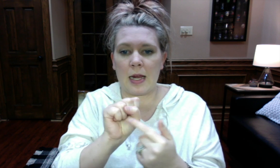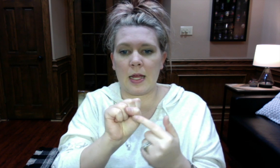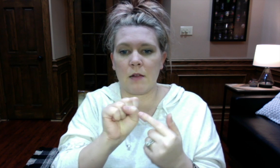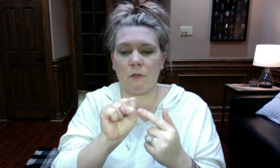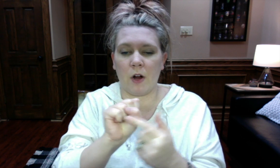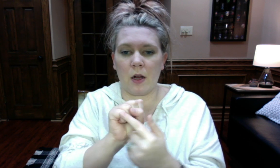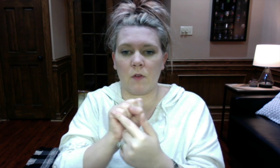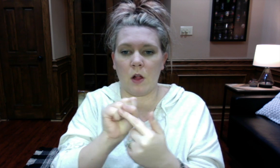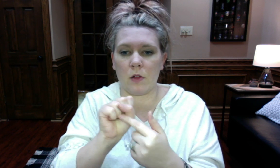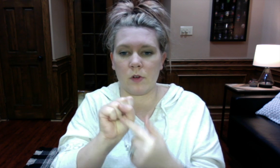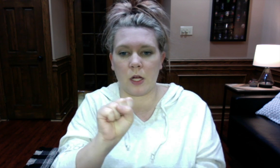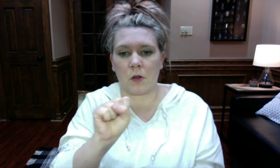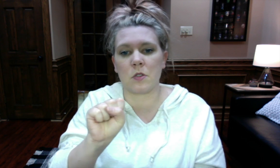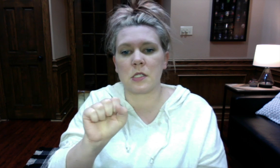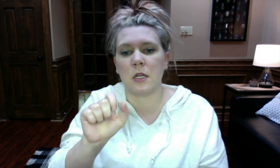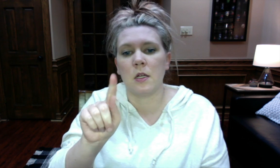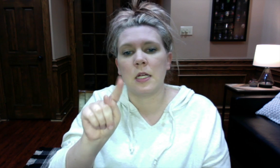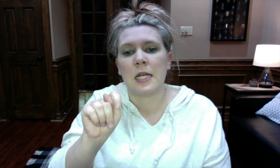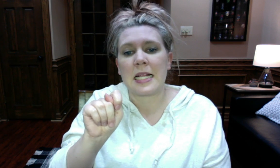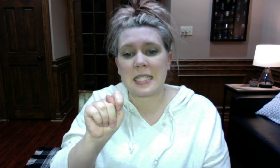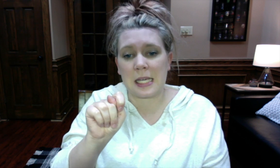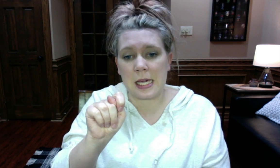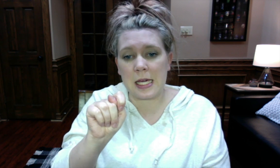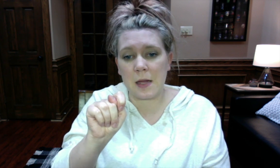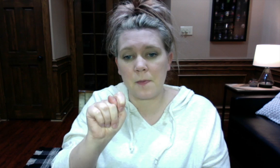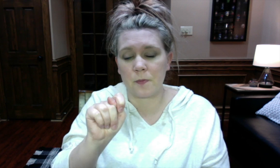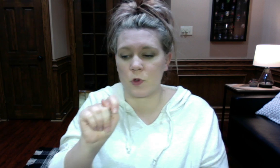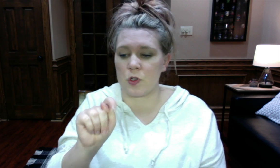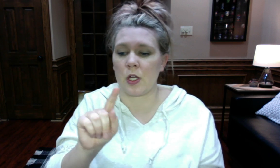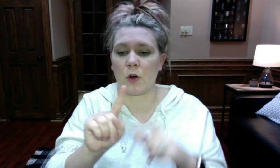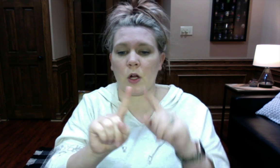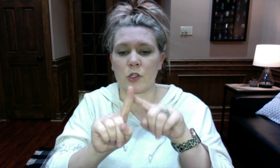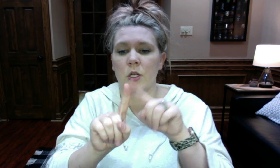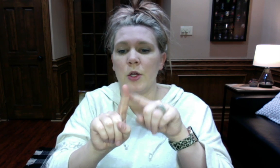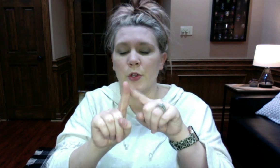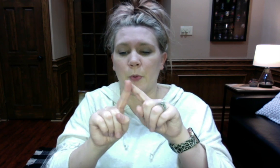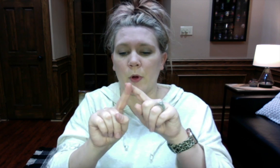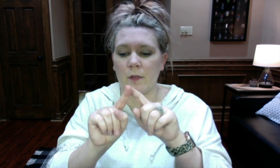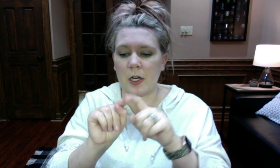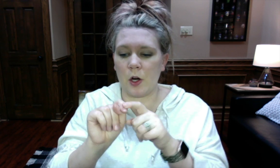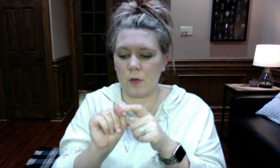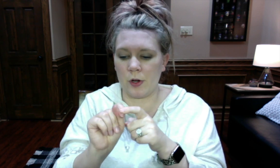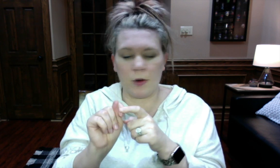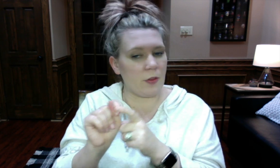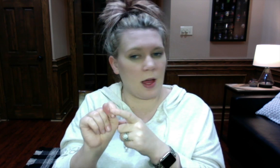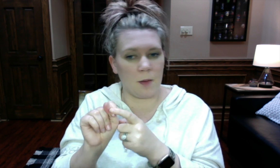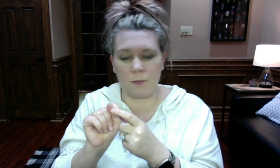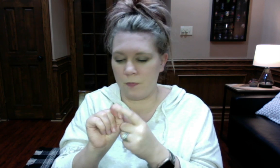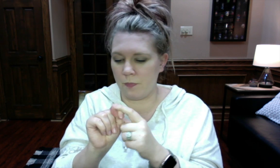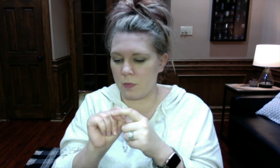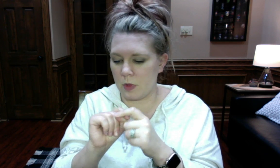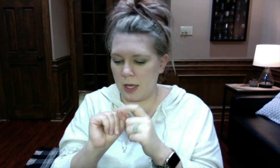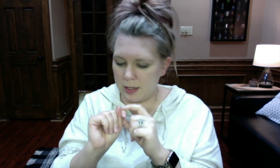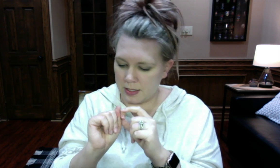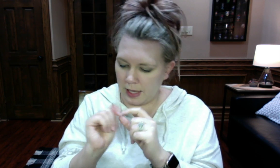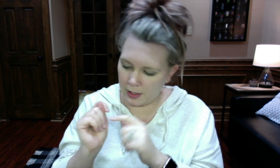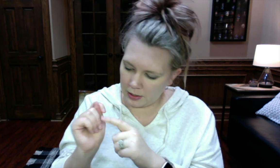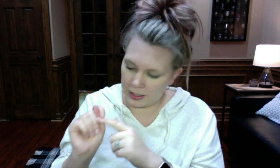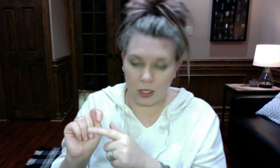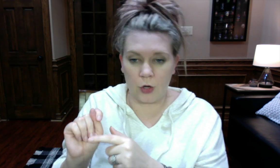in front of all your knuckles. T, you're just going to cross your pointer finger over your thumb. That is kind of leaning on your